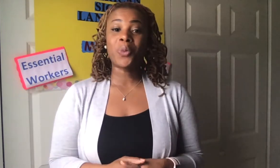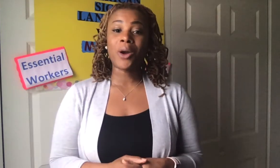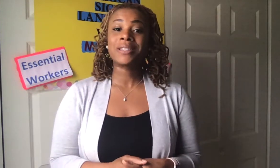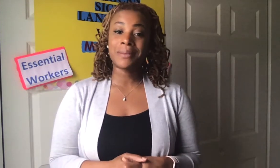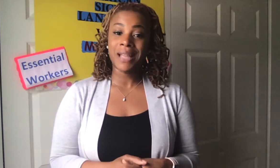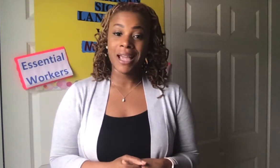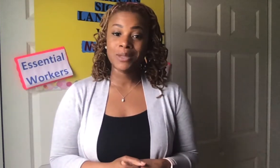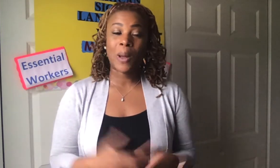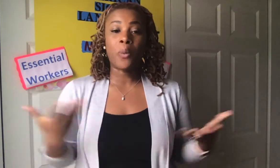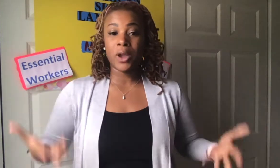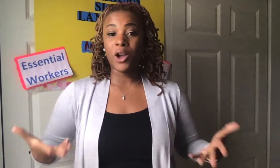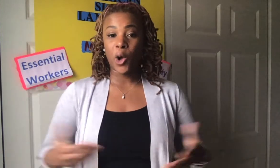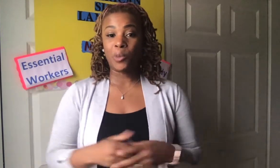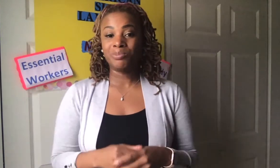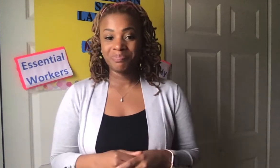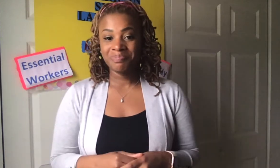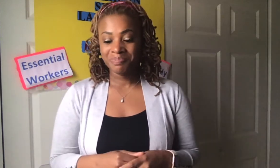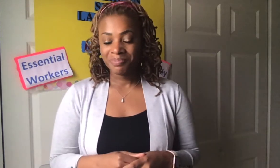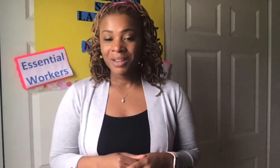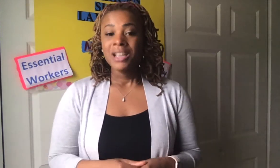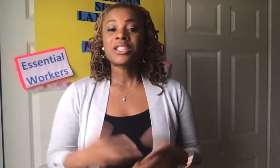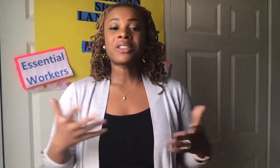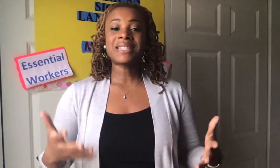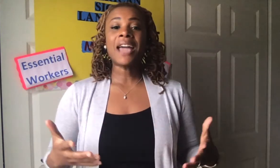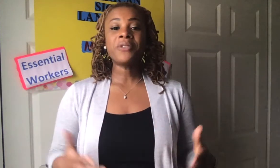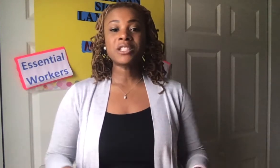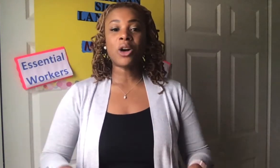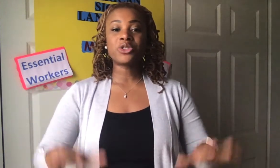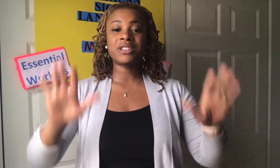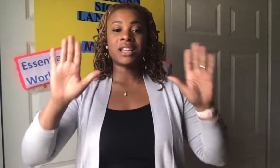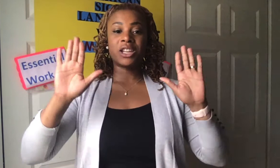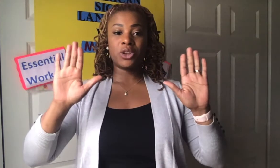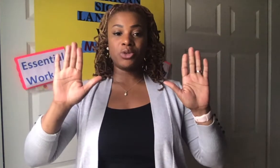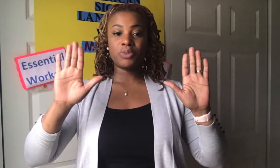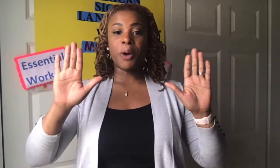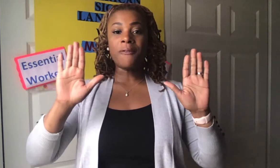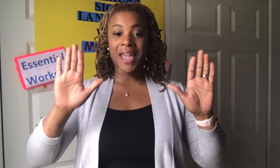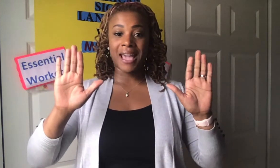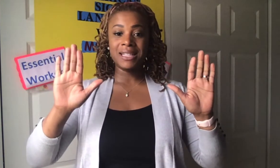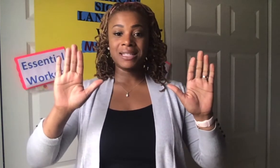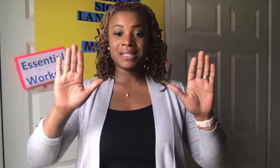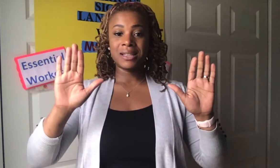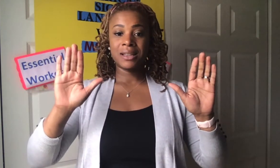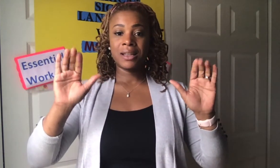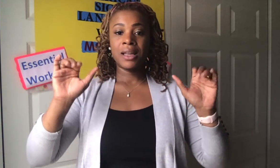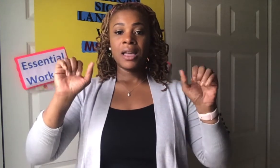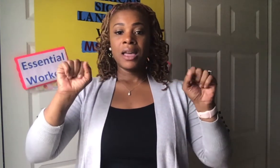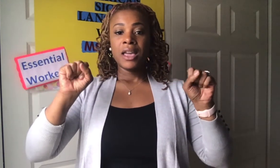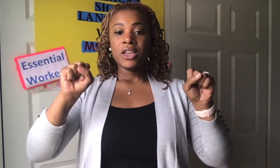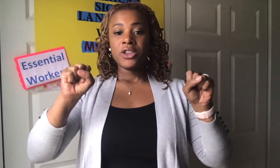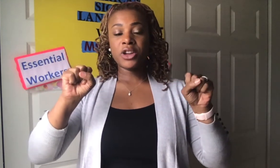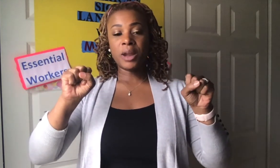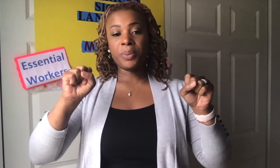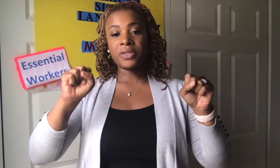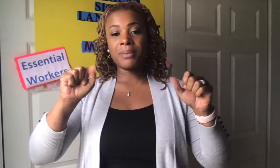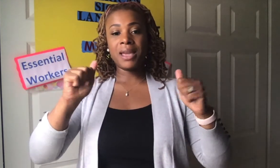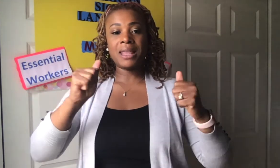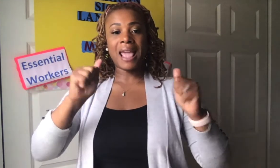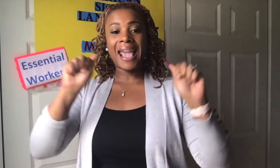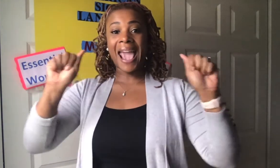some days while we are home. So the sign for soldier is going to use both hands. You're going to put them in a